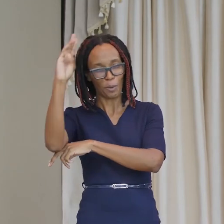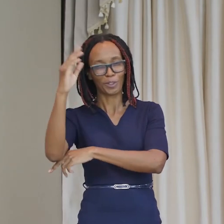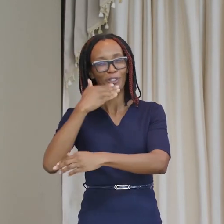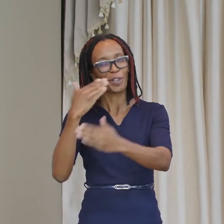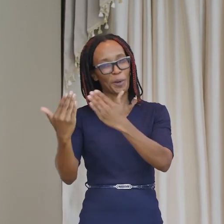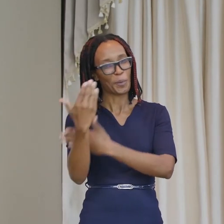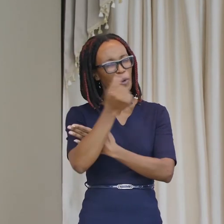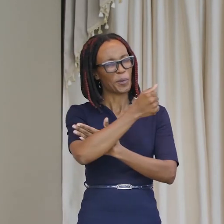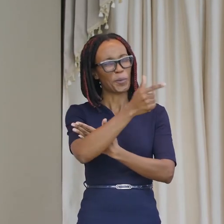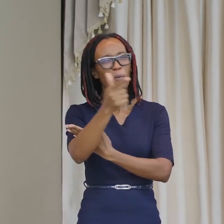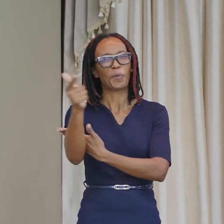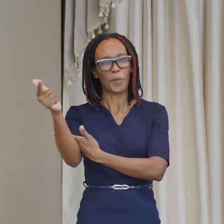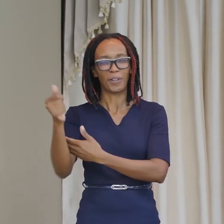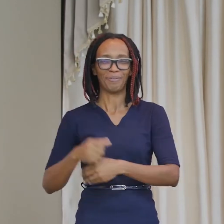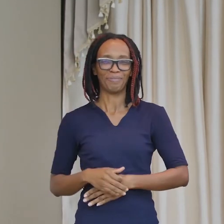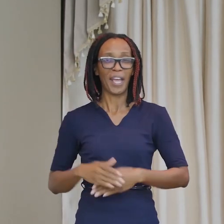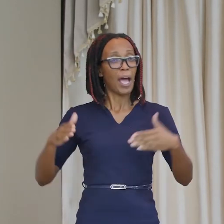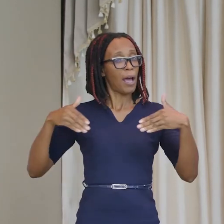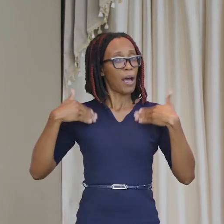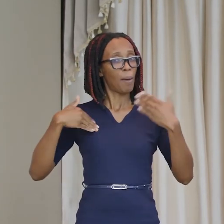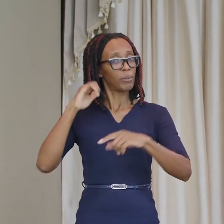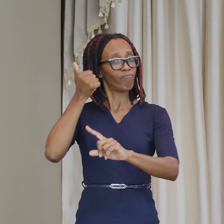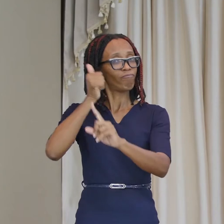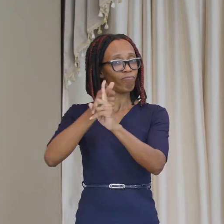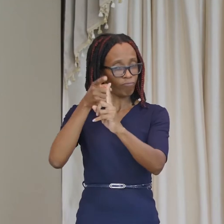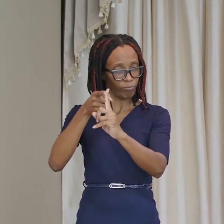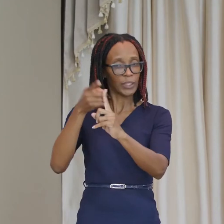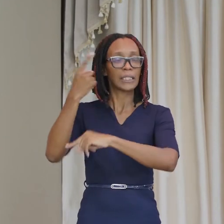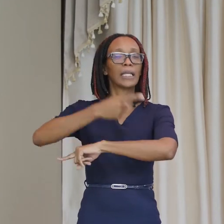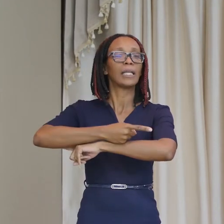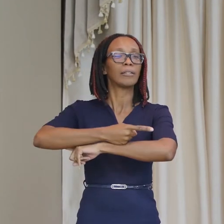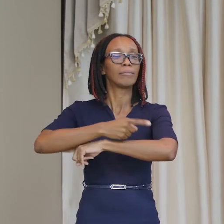morning. Happy Founders Day.